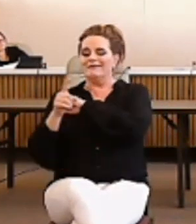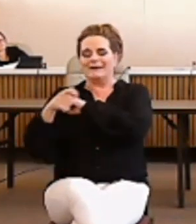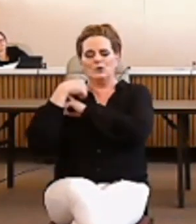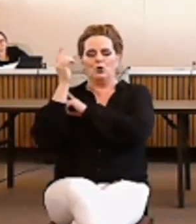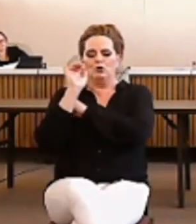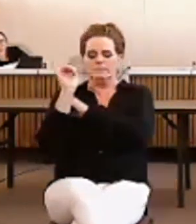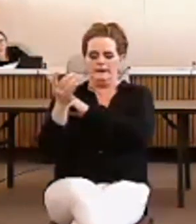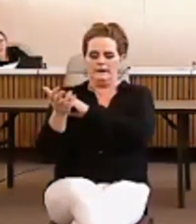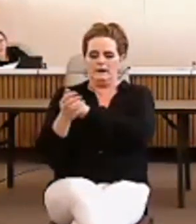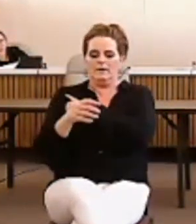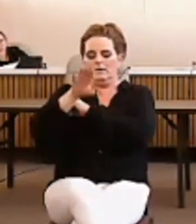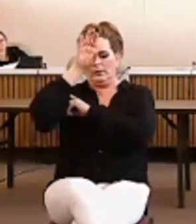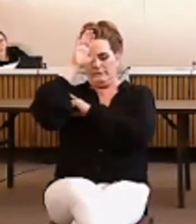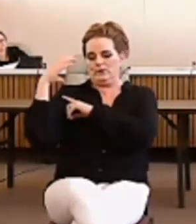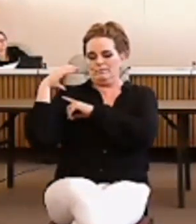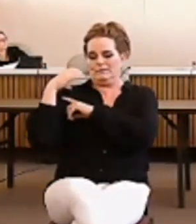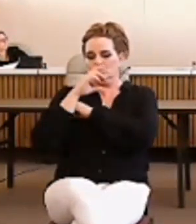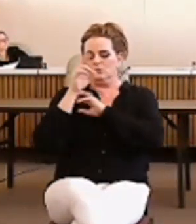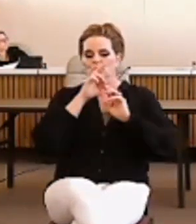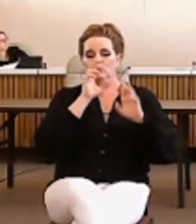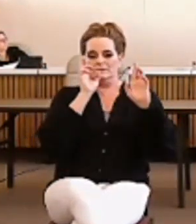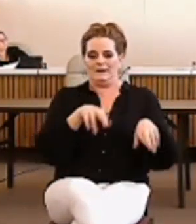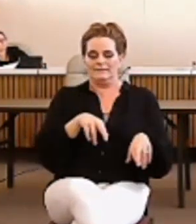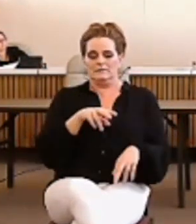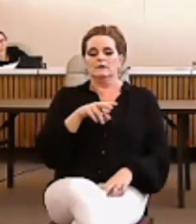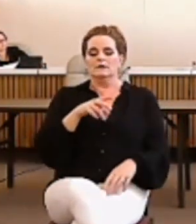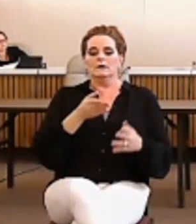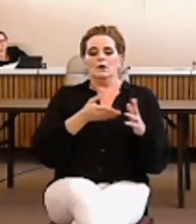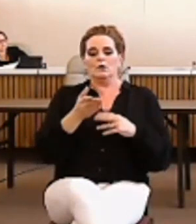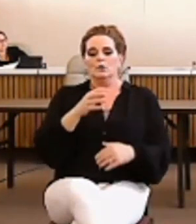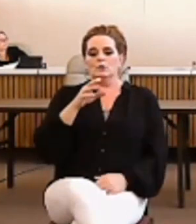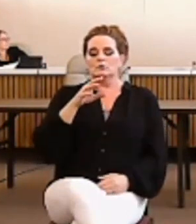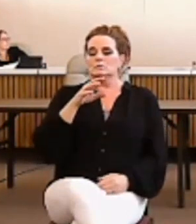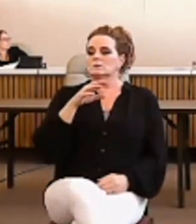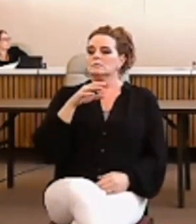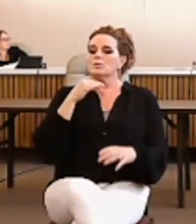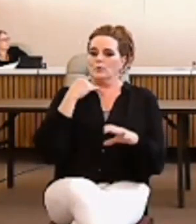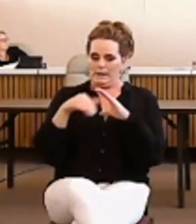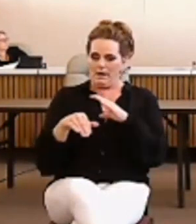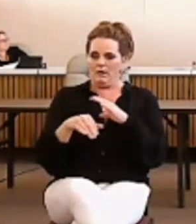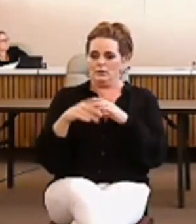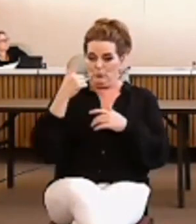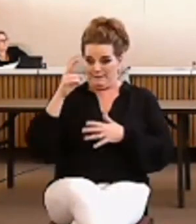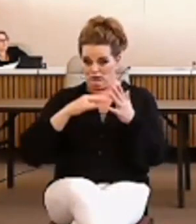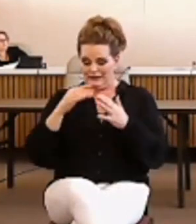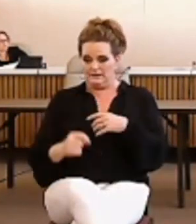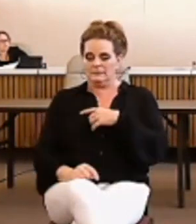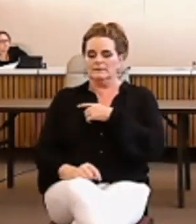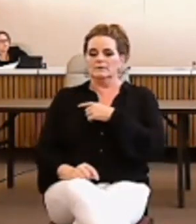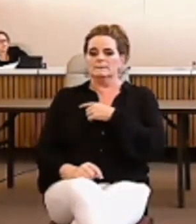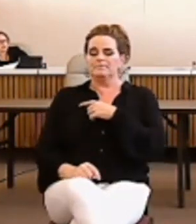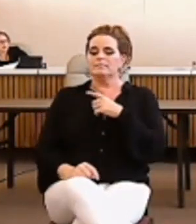like the fire marshal responded via email while we were here in the meeting. Okay, Do you want me to read it? sure.